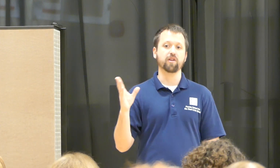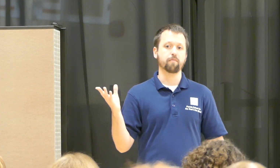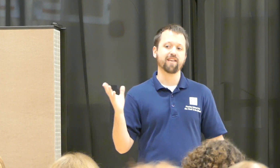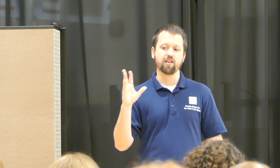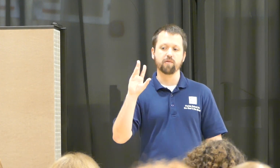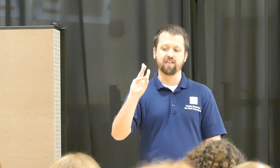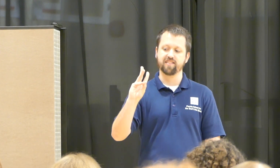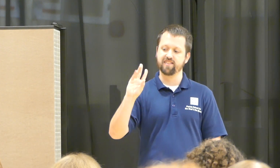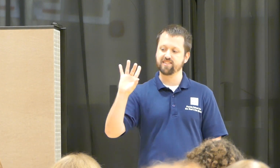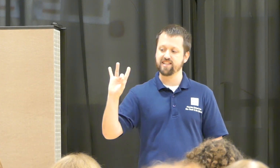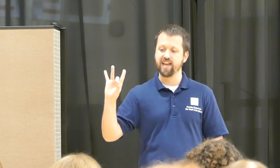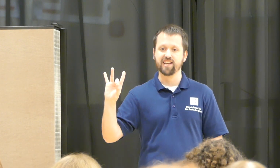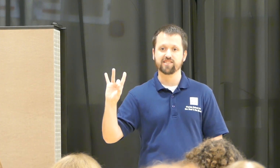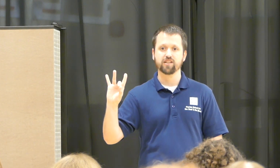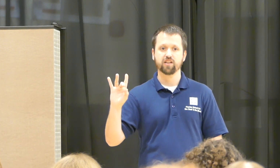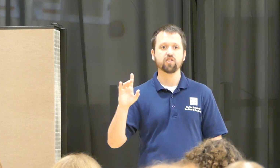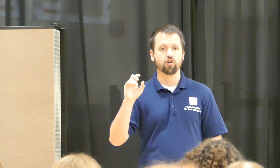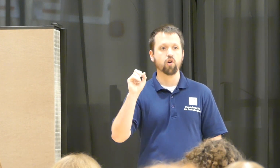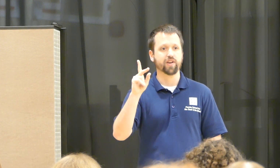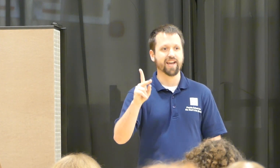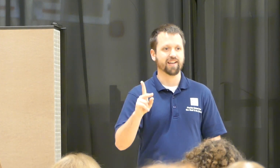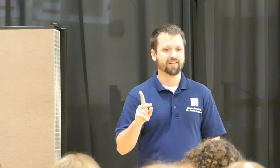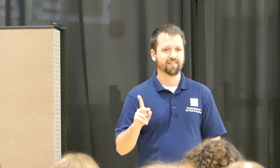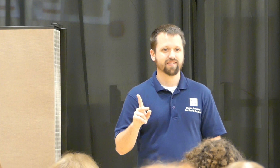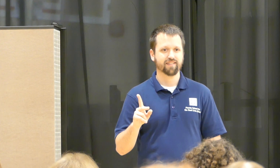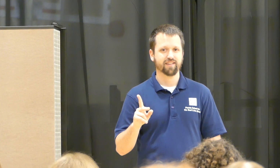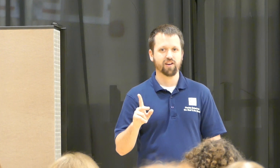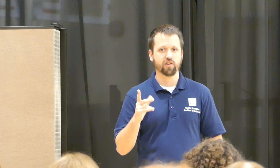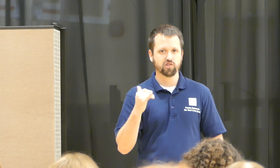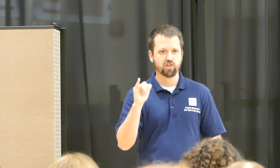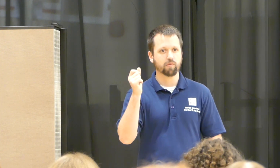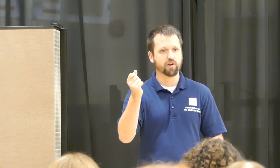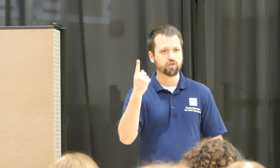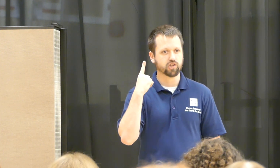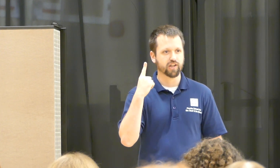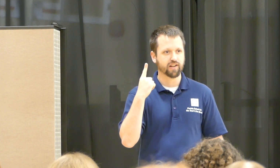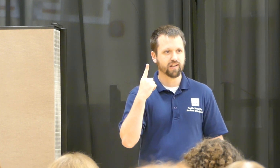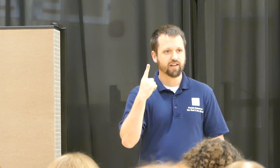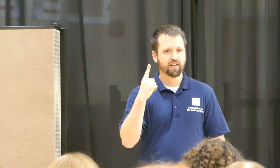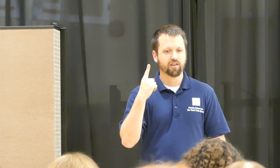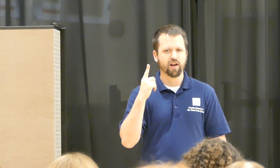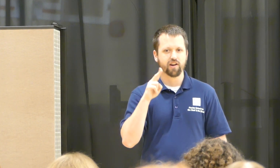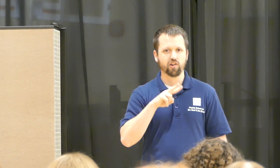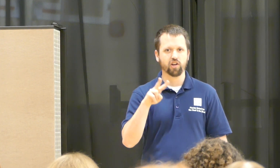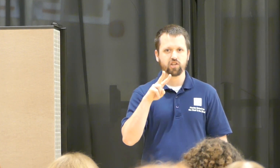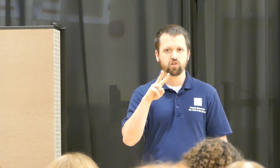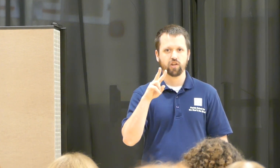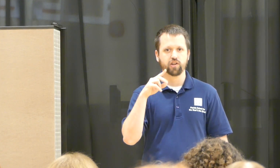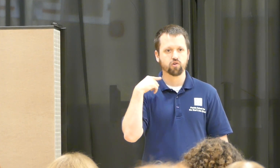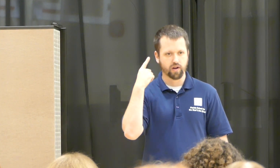to mess up inside 68, you're okay. You'll still be understood. They're not going to look at you like you're crazy.